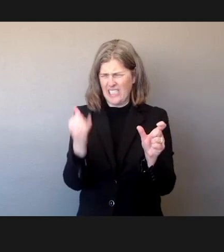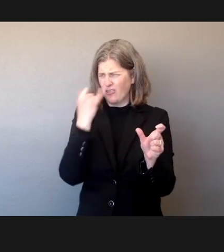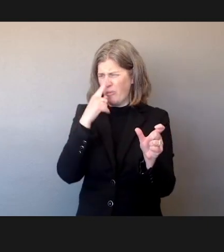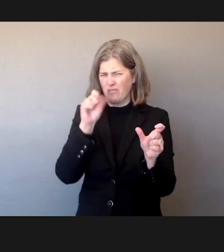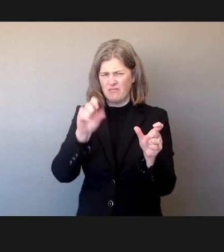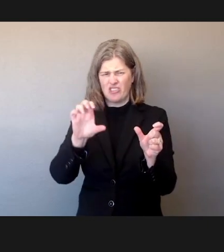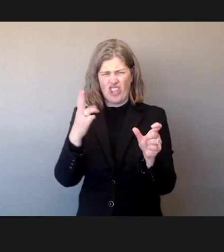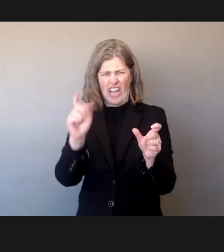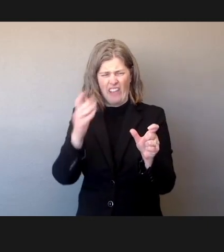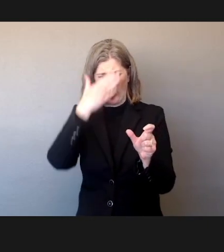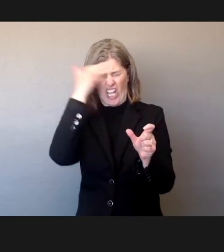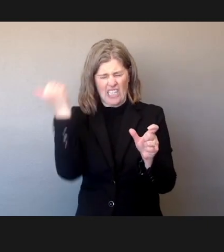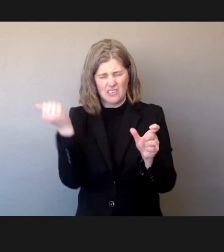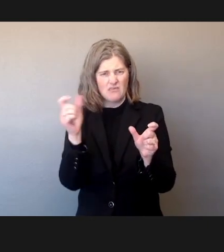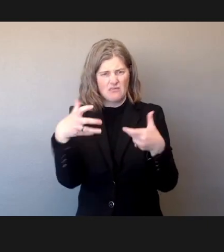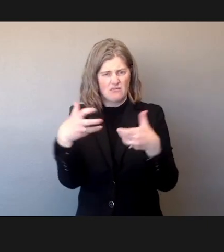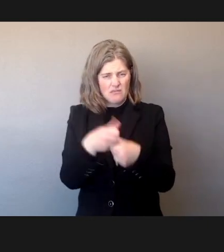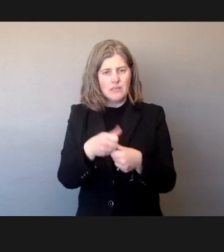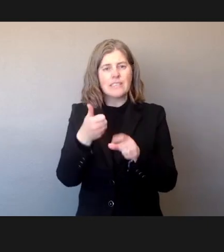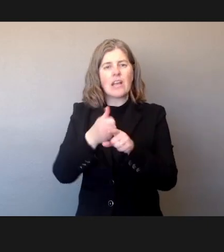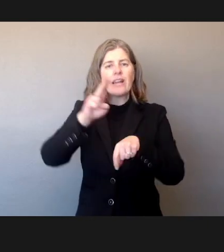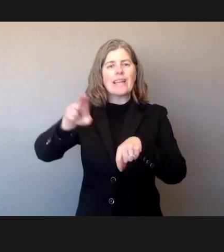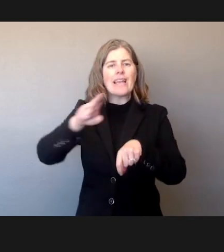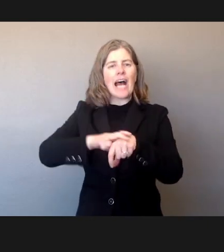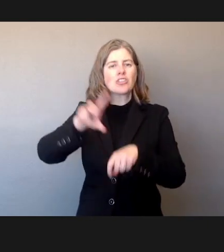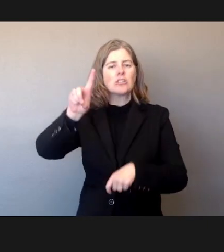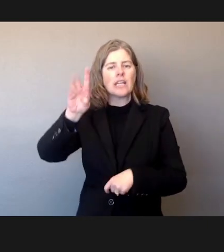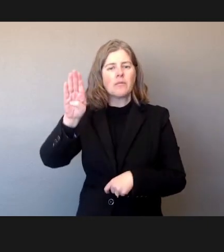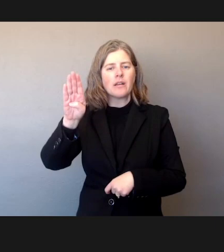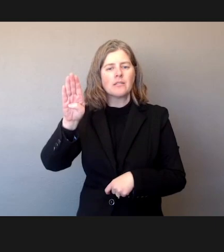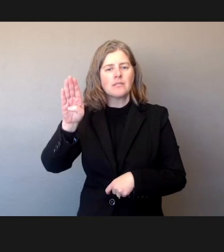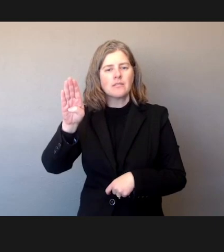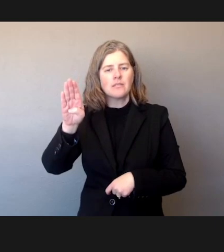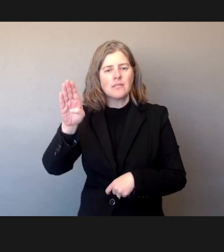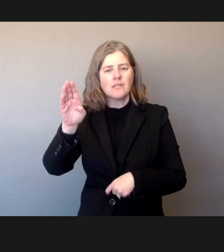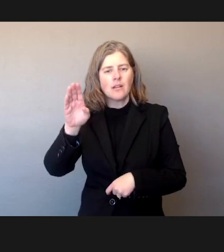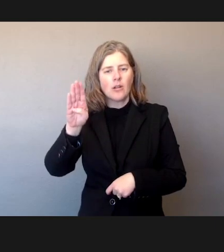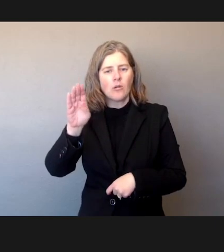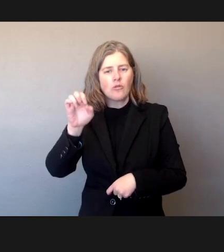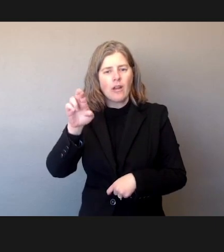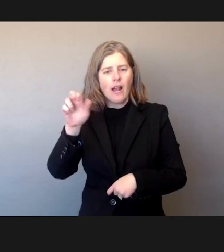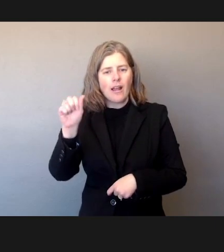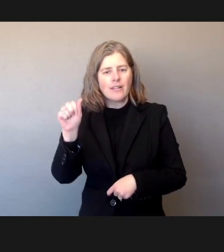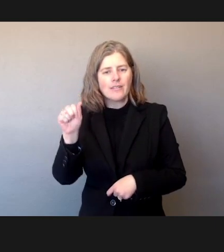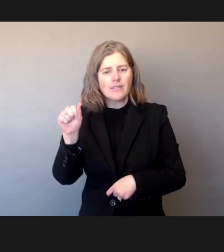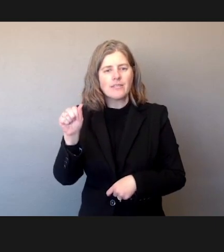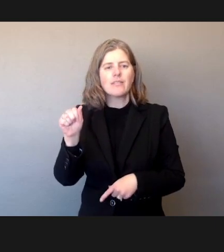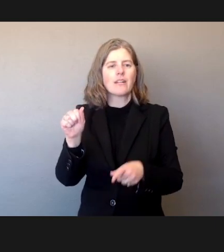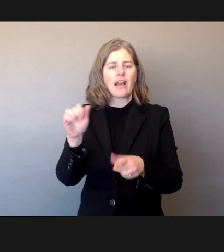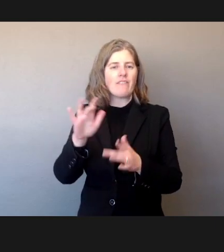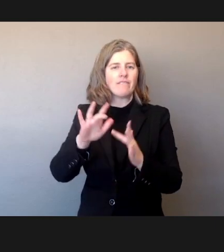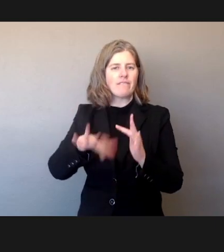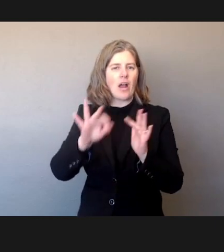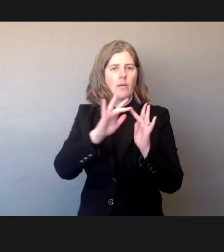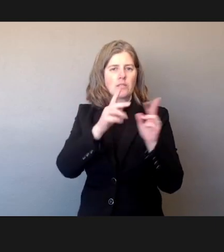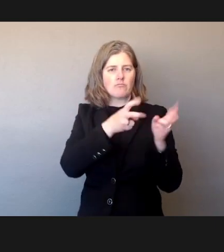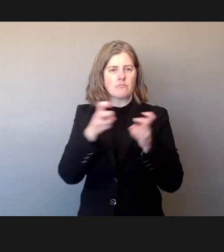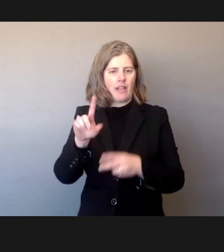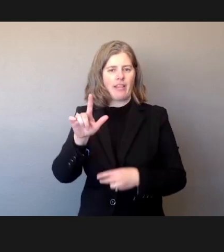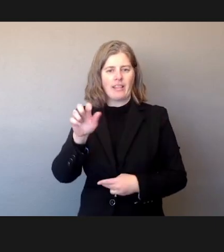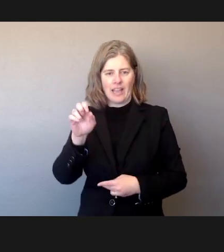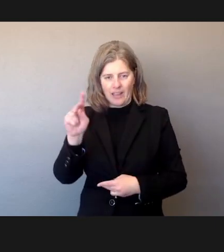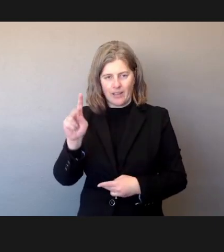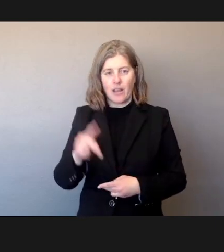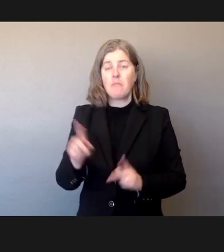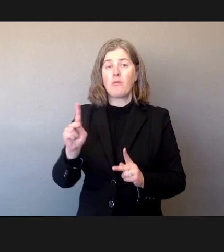in the chat, that would be great. But it's a national database. Maybe Brianna can find the website and pop in the link, where